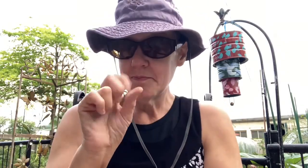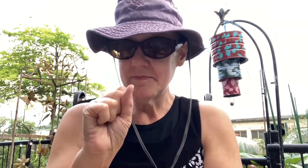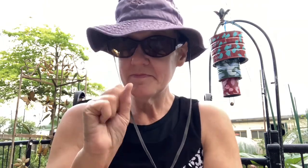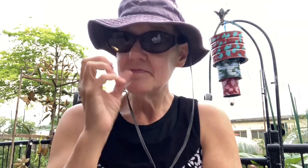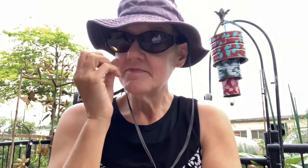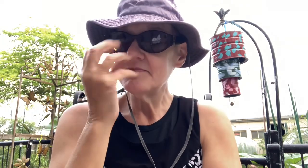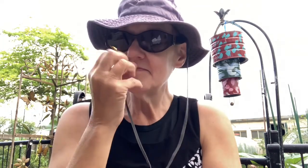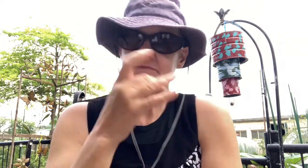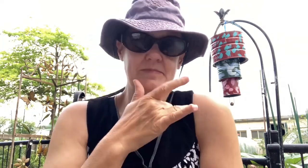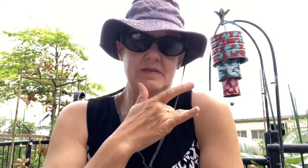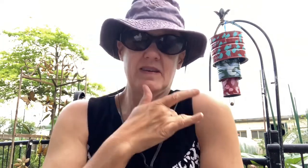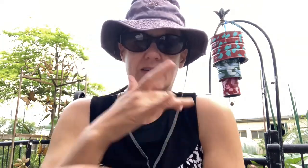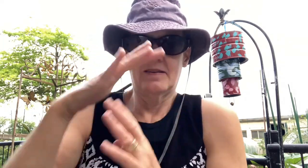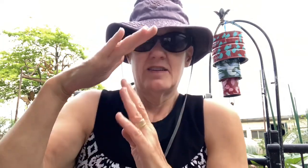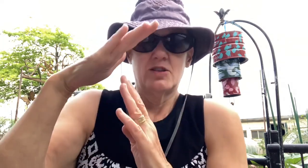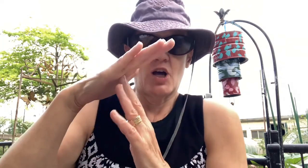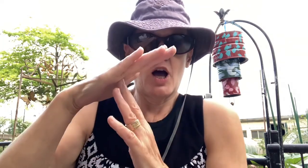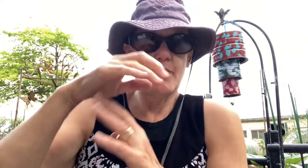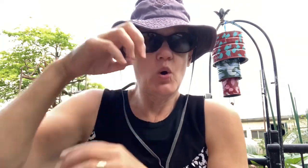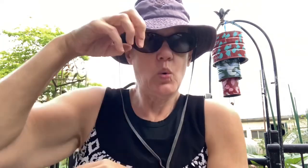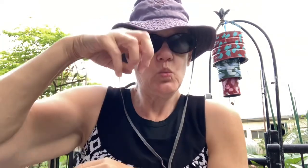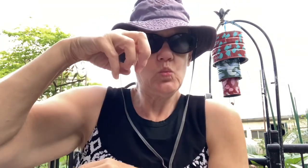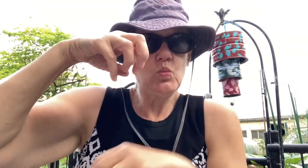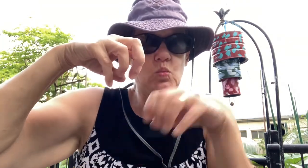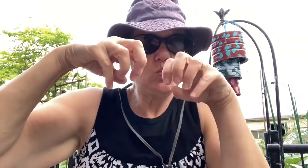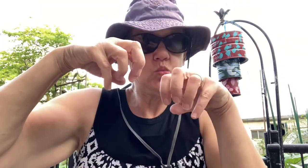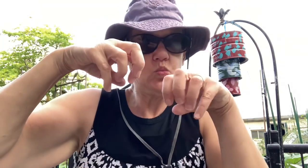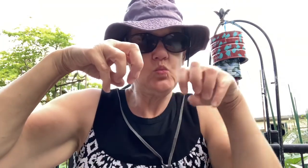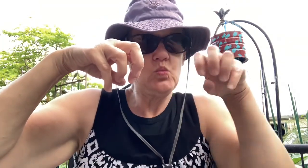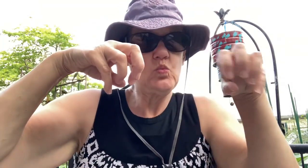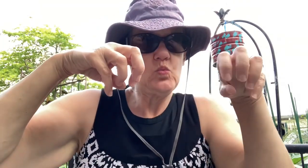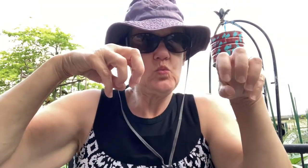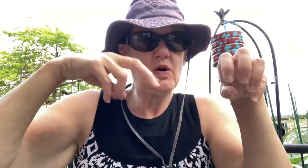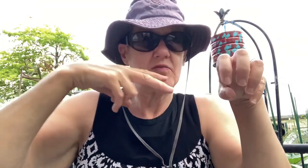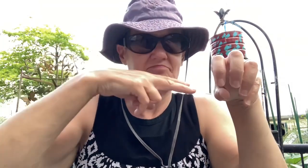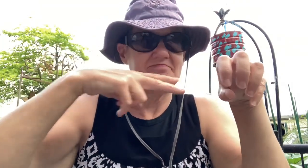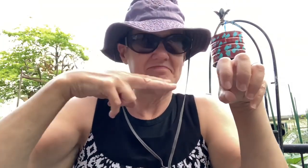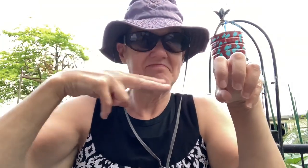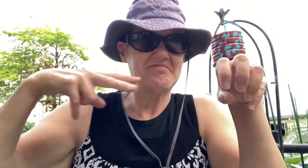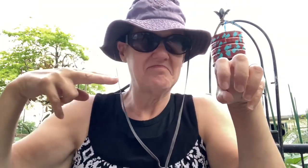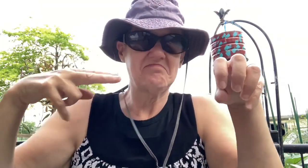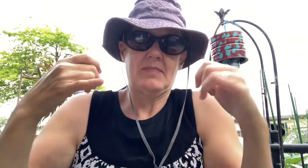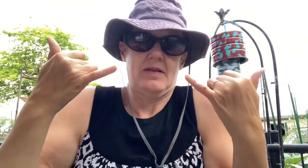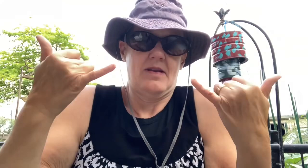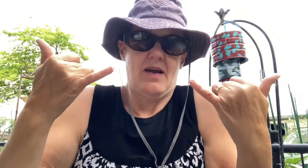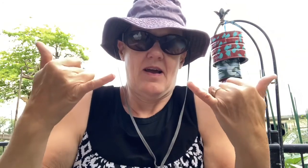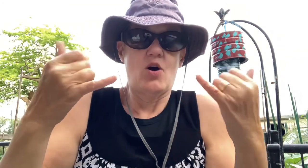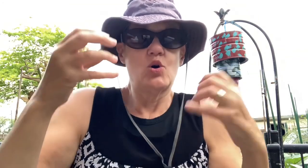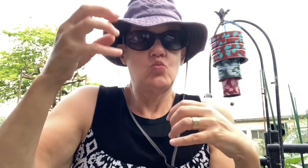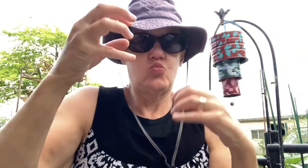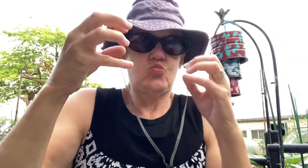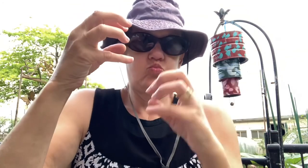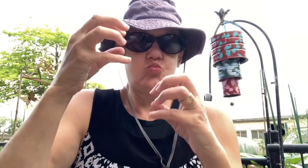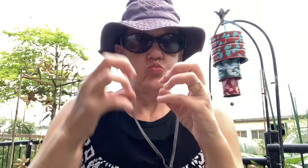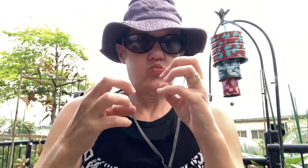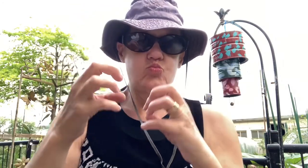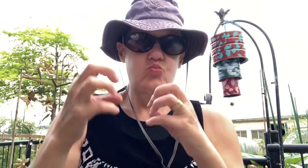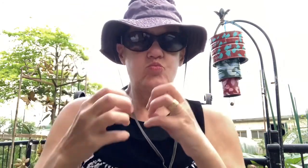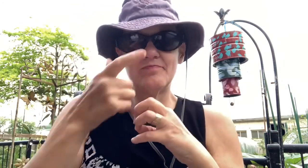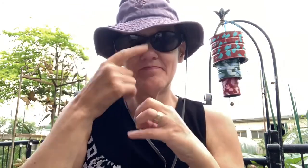sauteing, and the flowers and the buds were all clumped at the top of the stalks. Now they're all